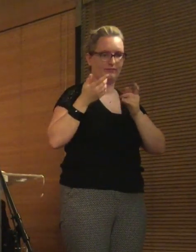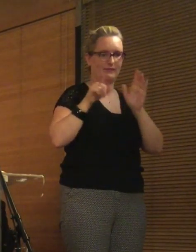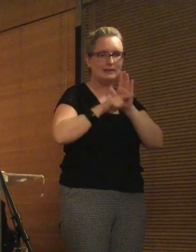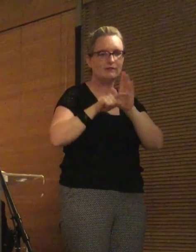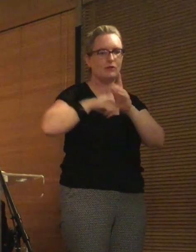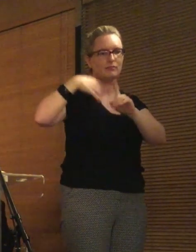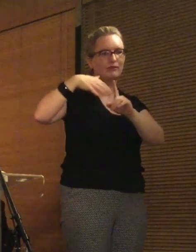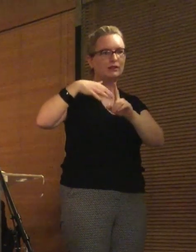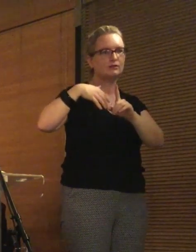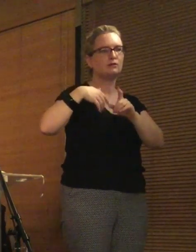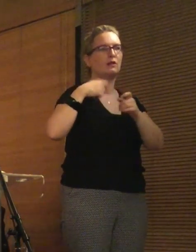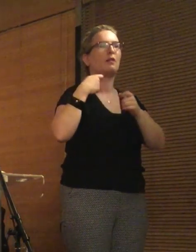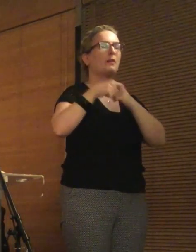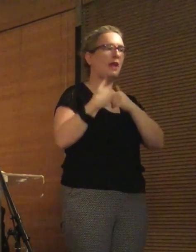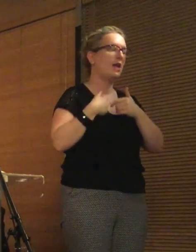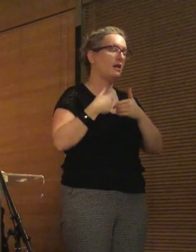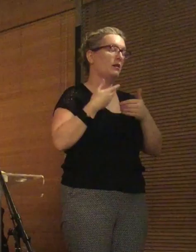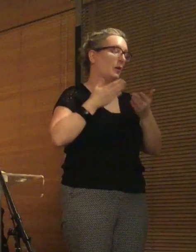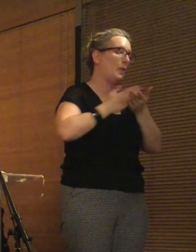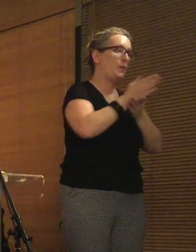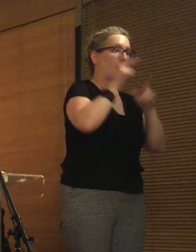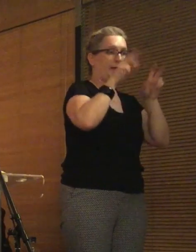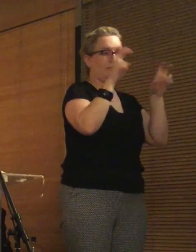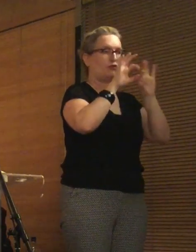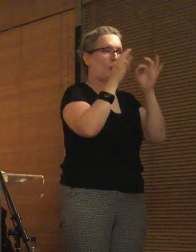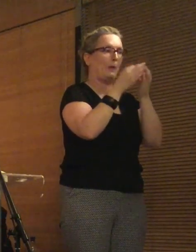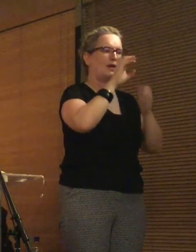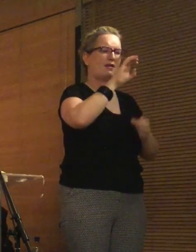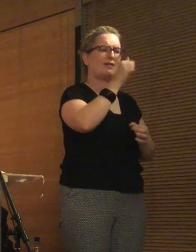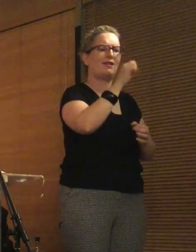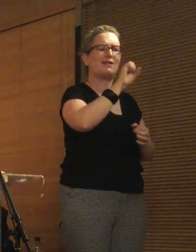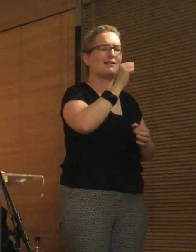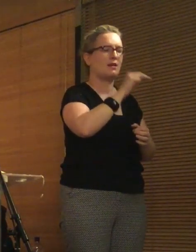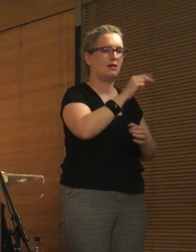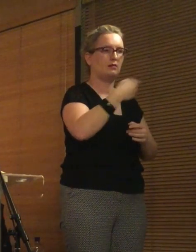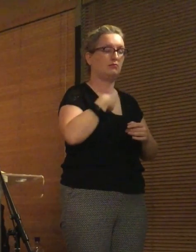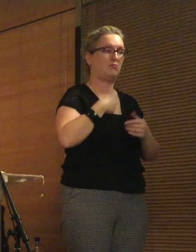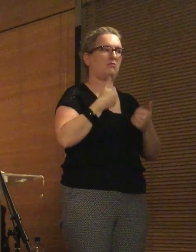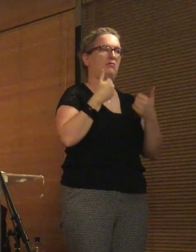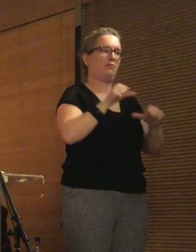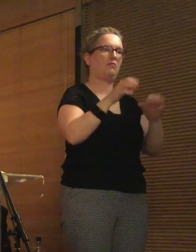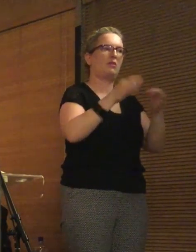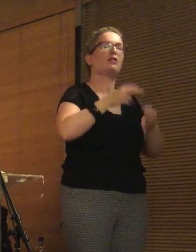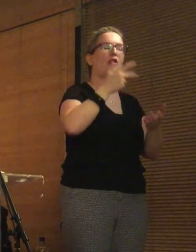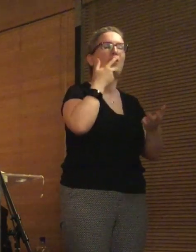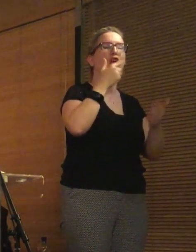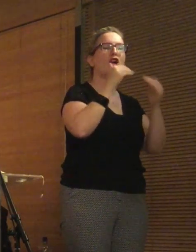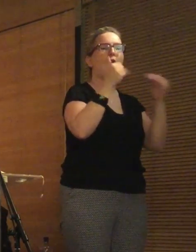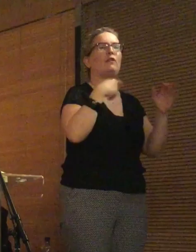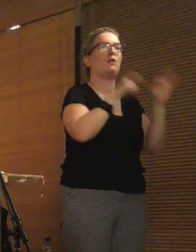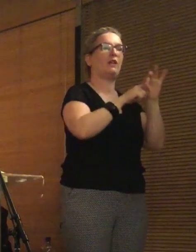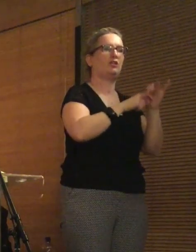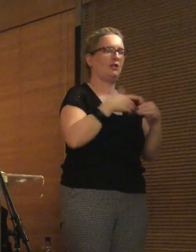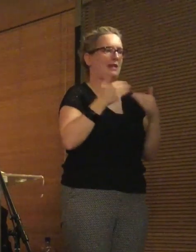their way to Casson and they worked through and got their qualifications, third level qualifications, and are